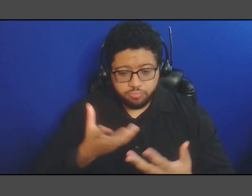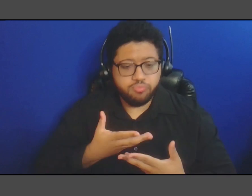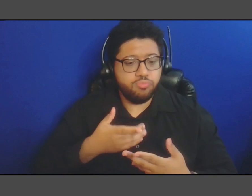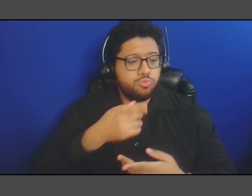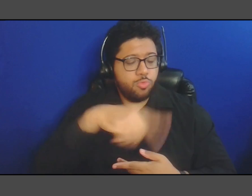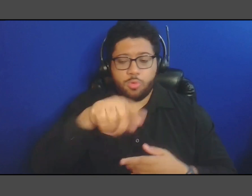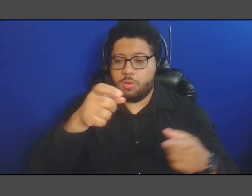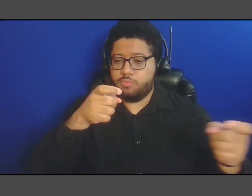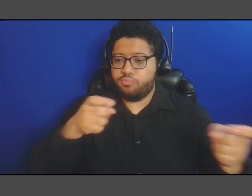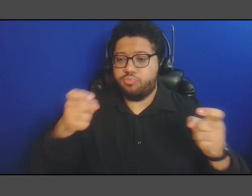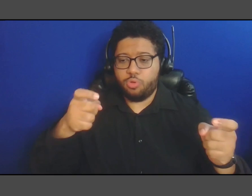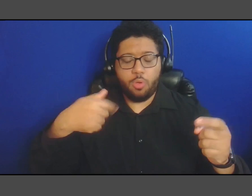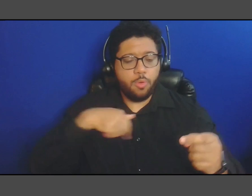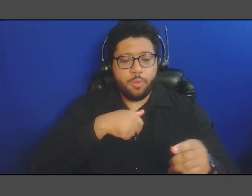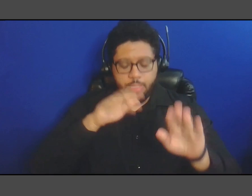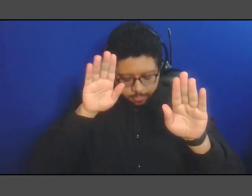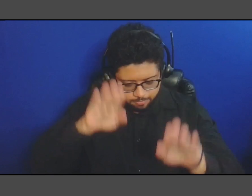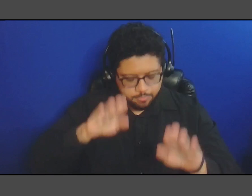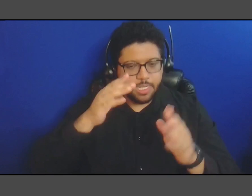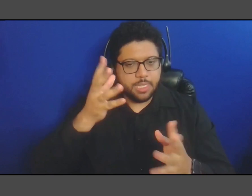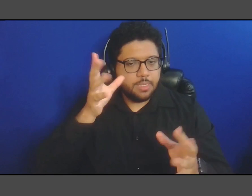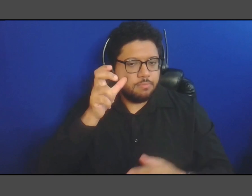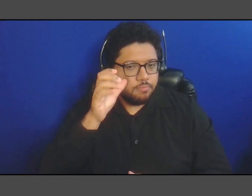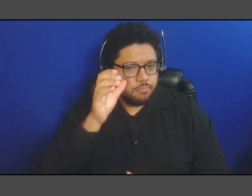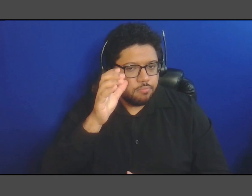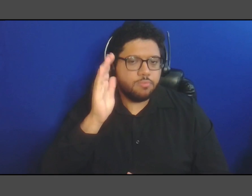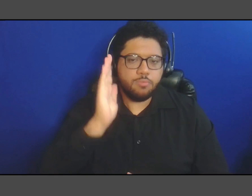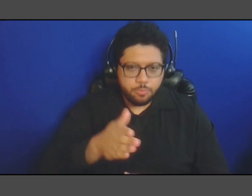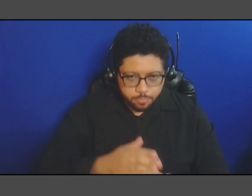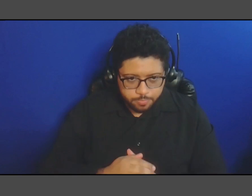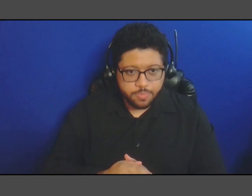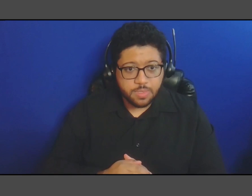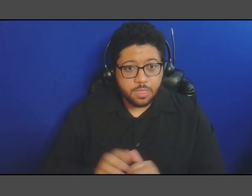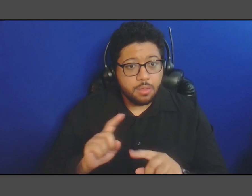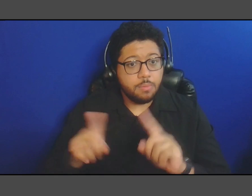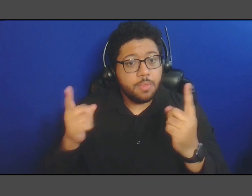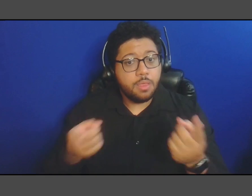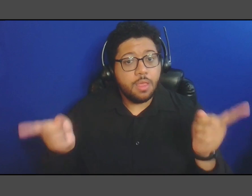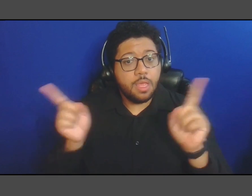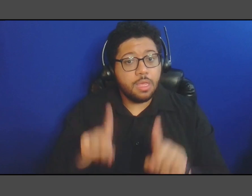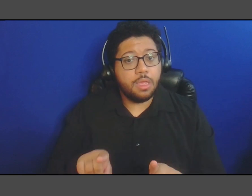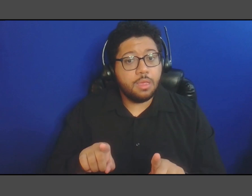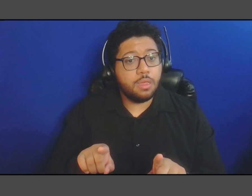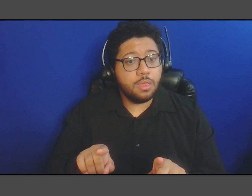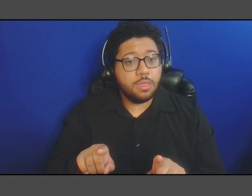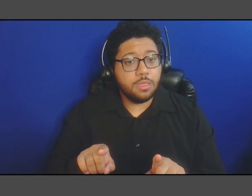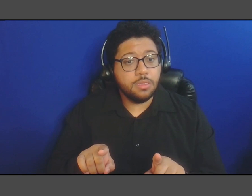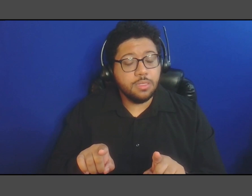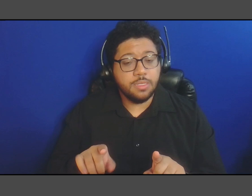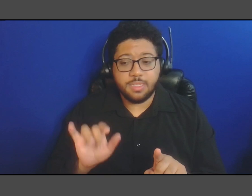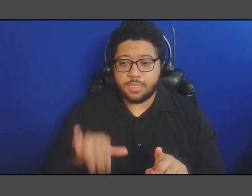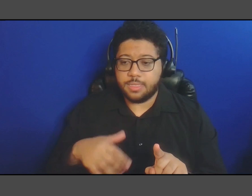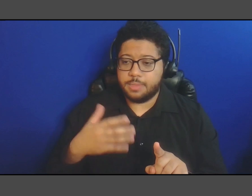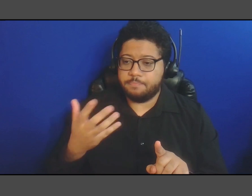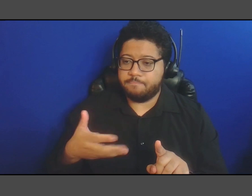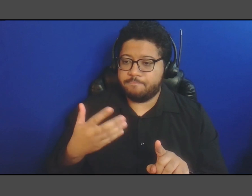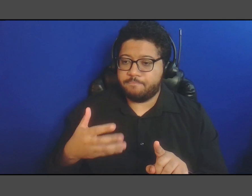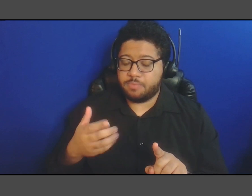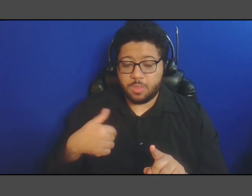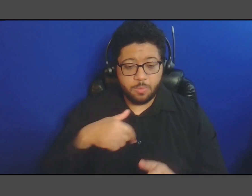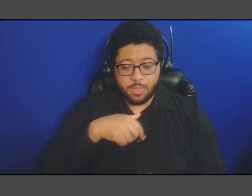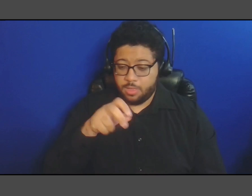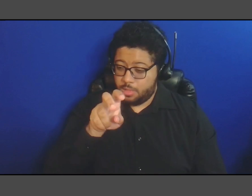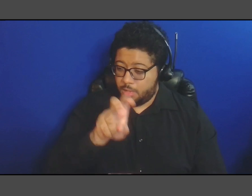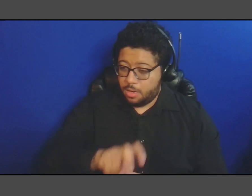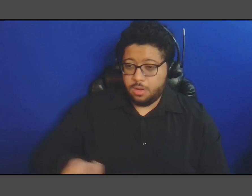sessions. But as it turned out, that was, we traveled we went on 13,